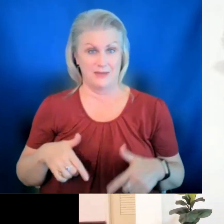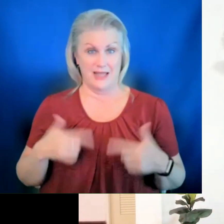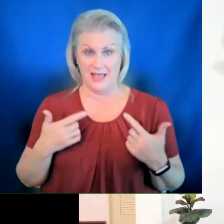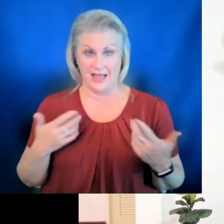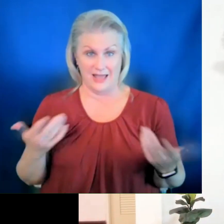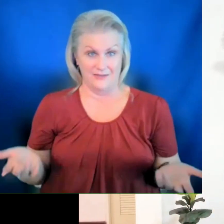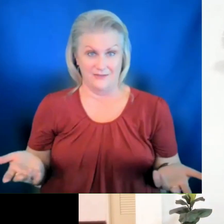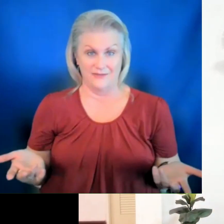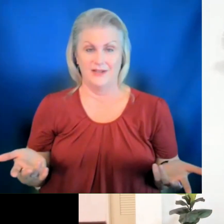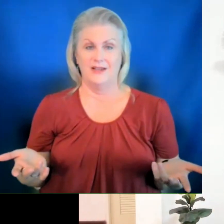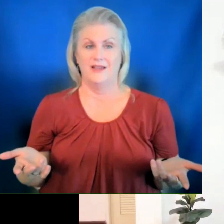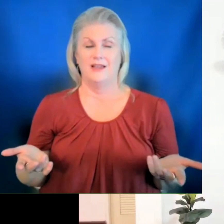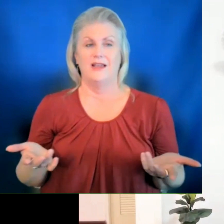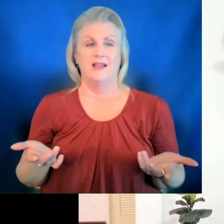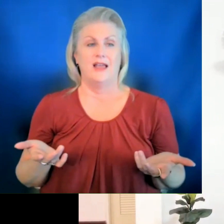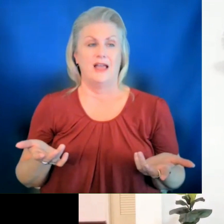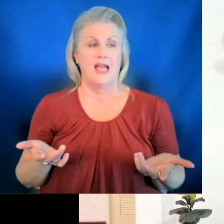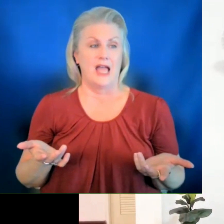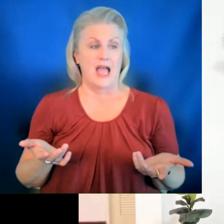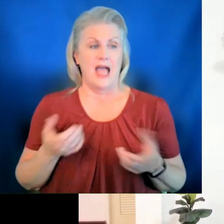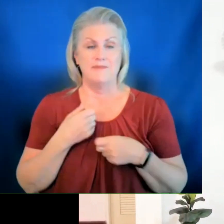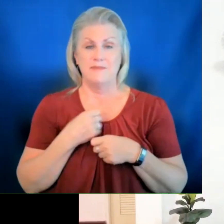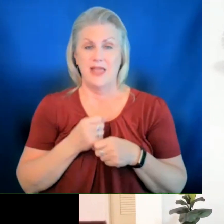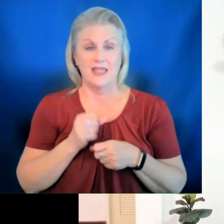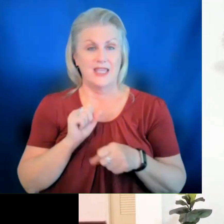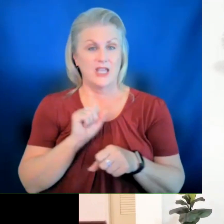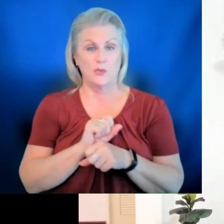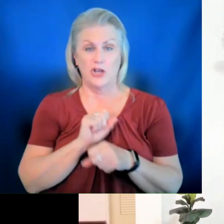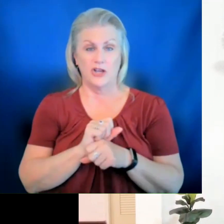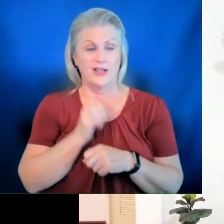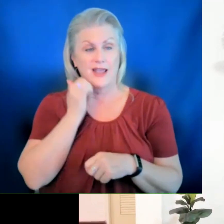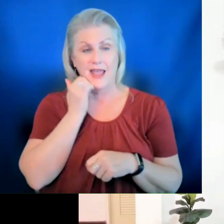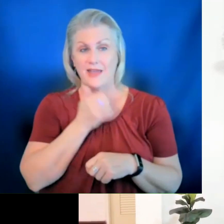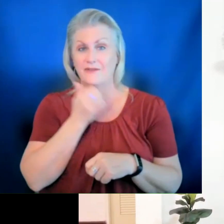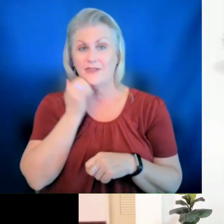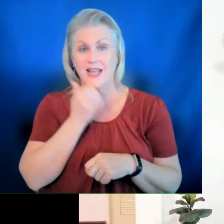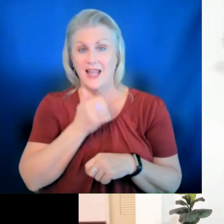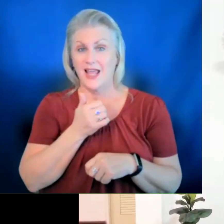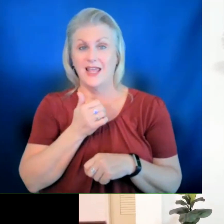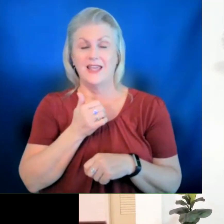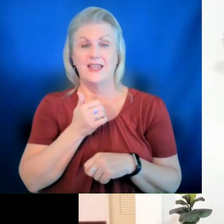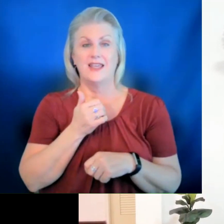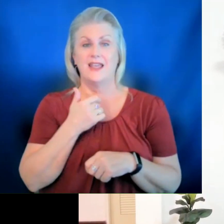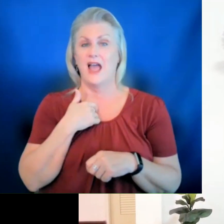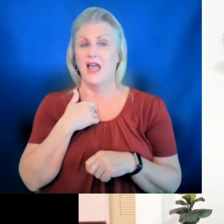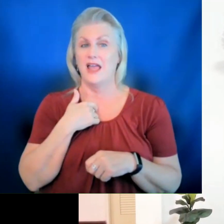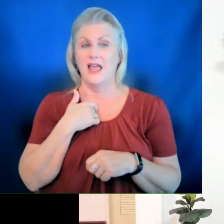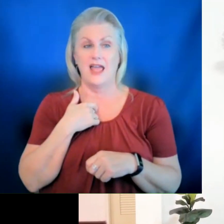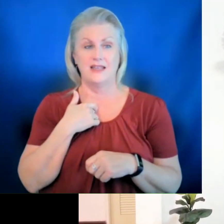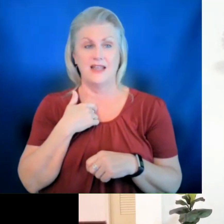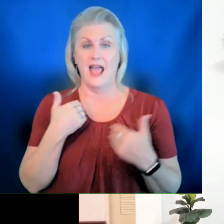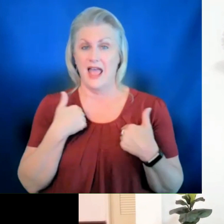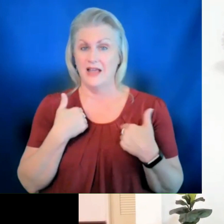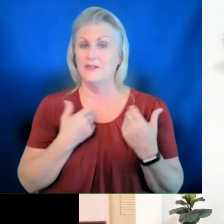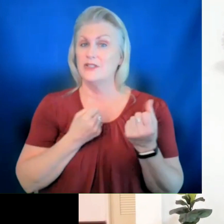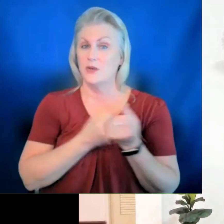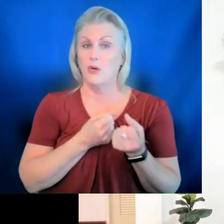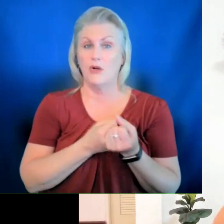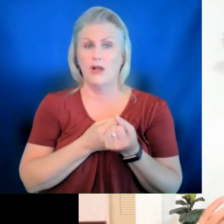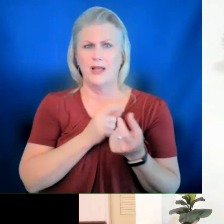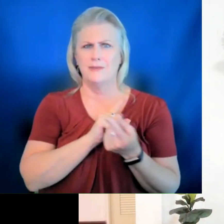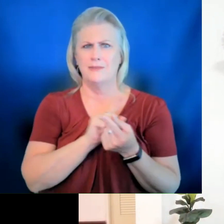Sometimes I cannot believe it. This is my life. And I'm making it work every single day. And